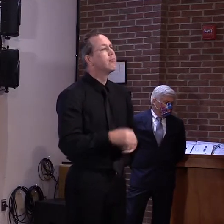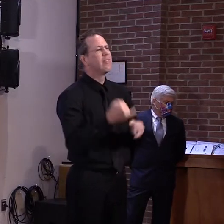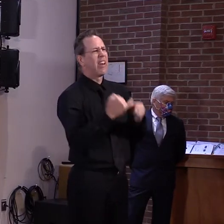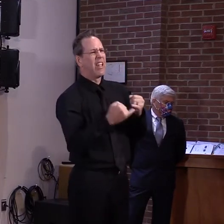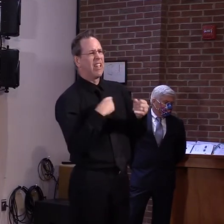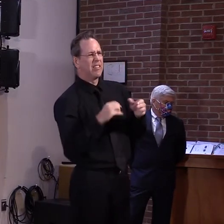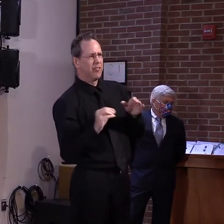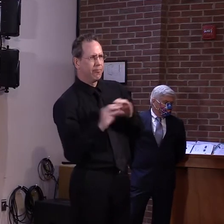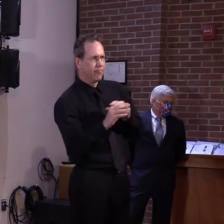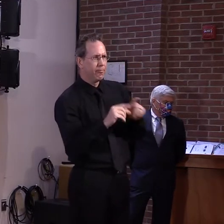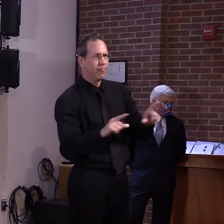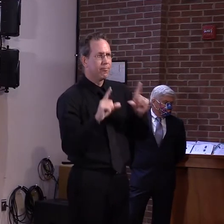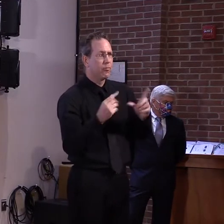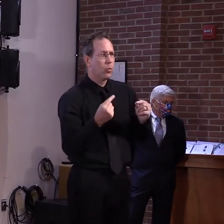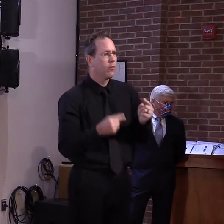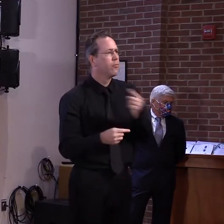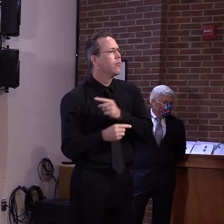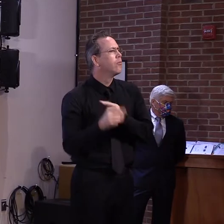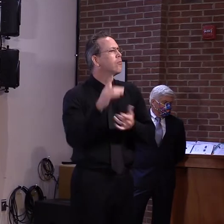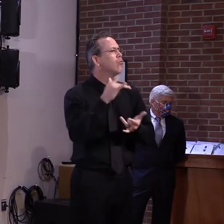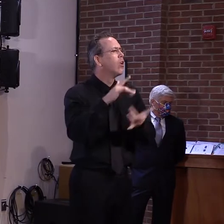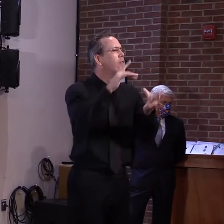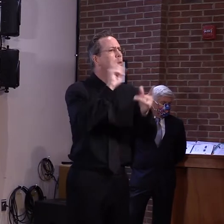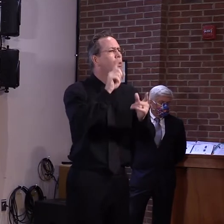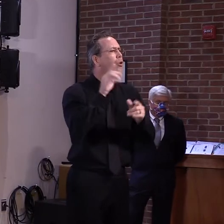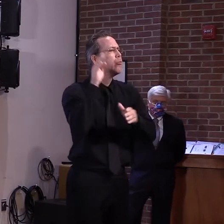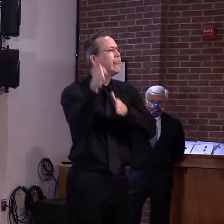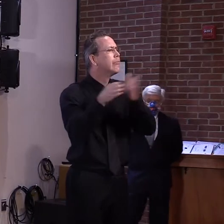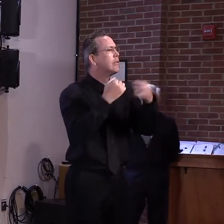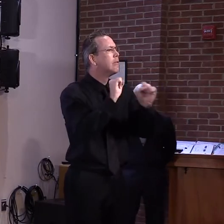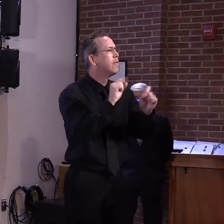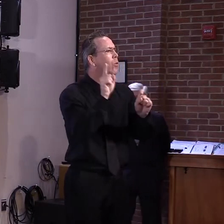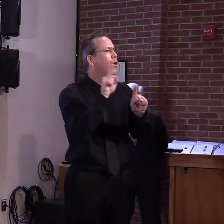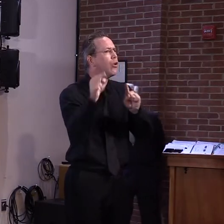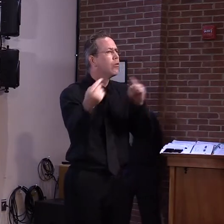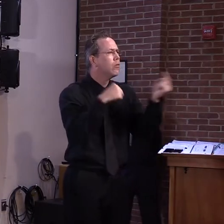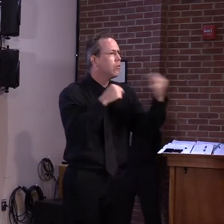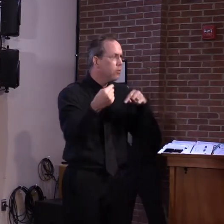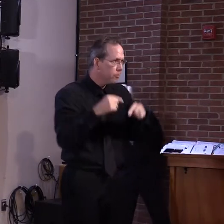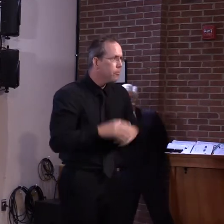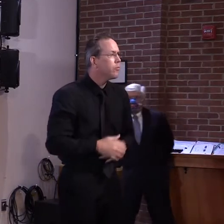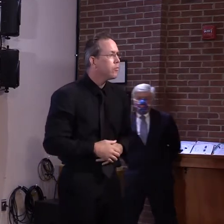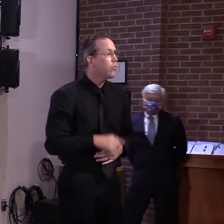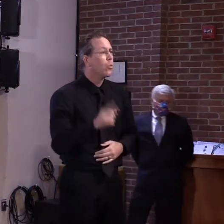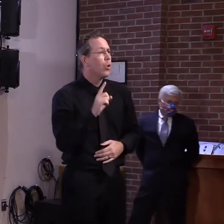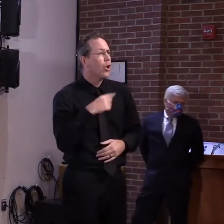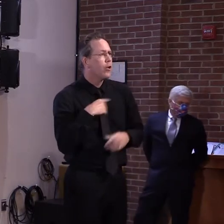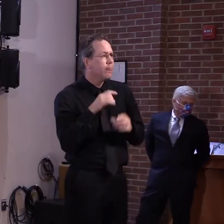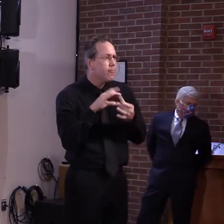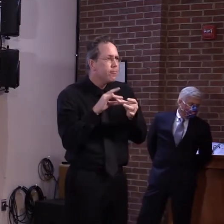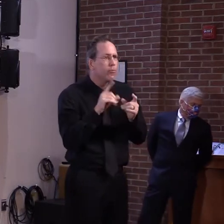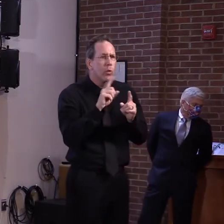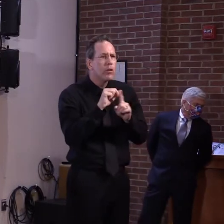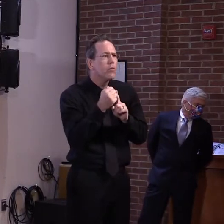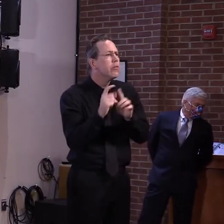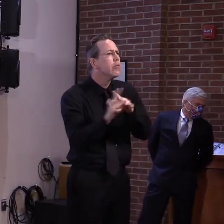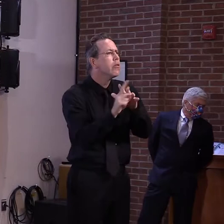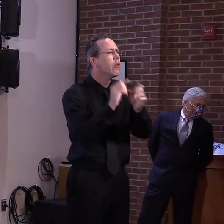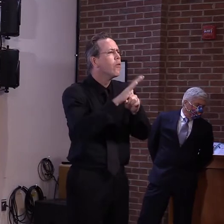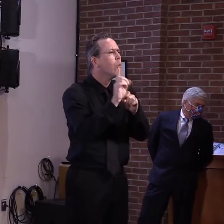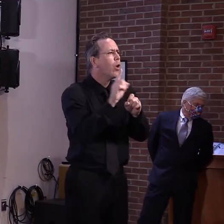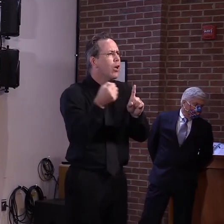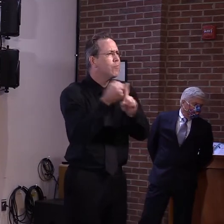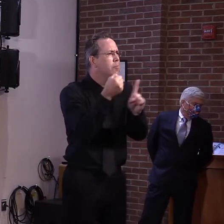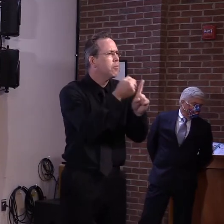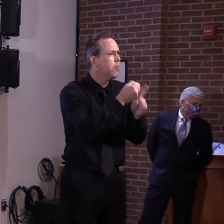update on our travel map, you'll see that those cases that did creep up in the Northeast did have an impact on our map. Now, you